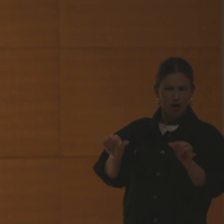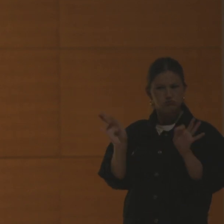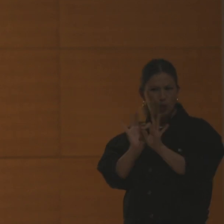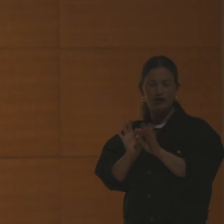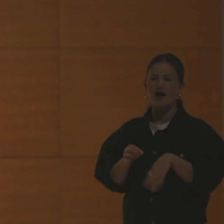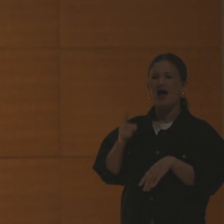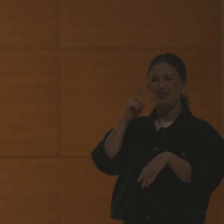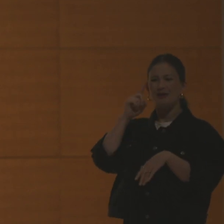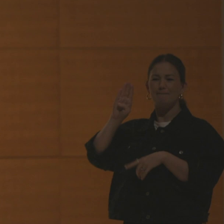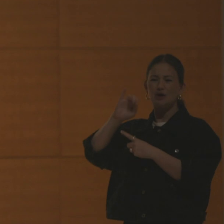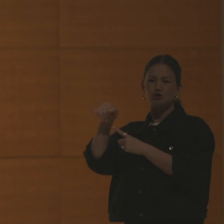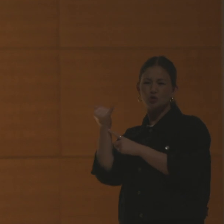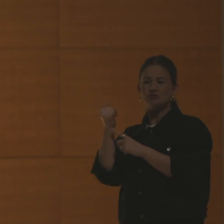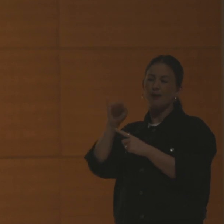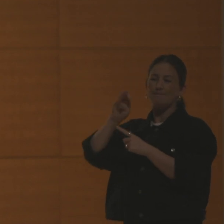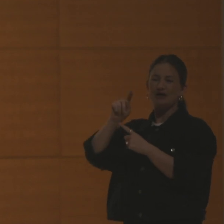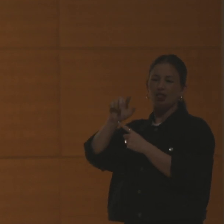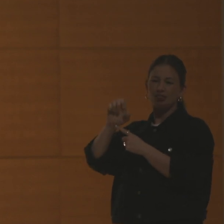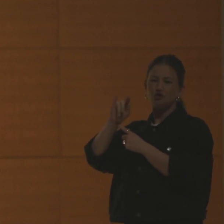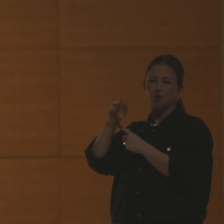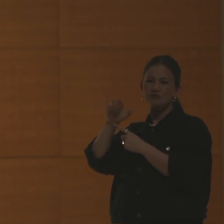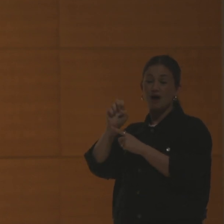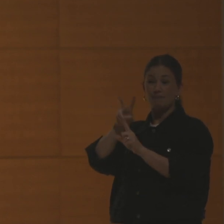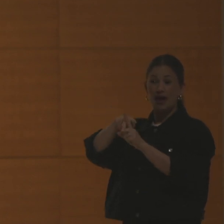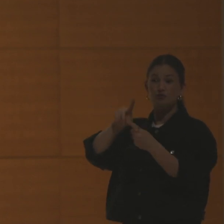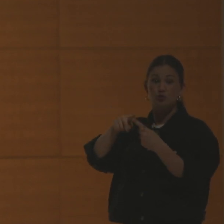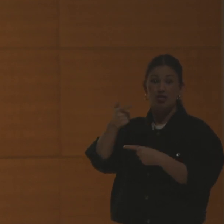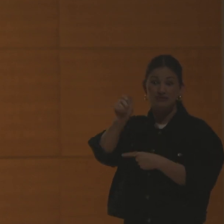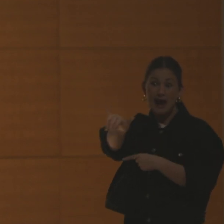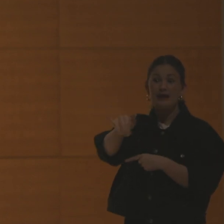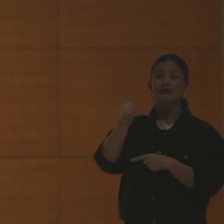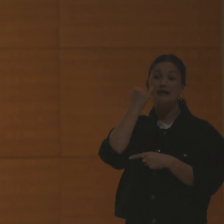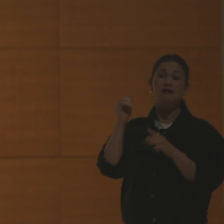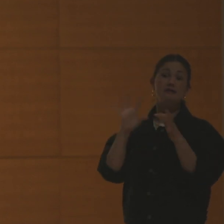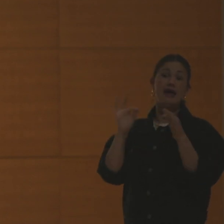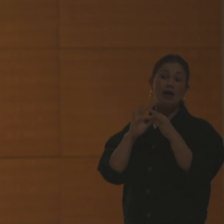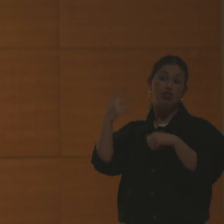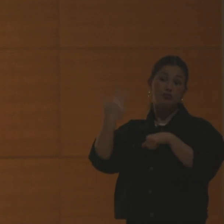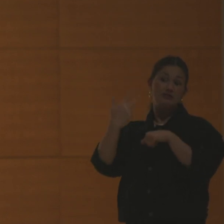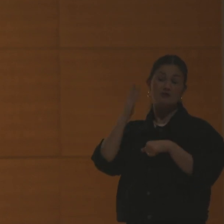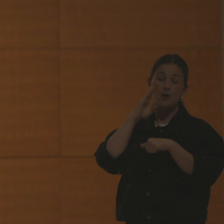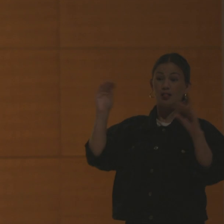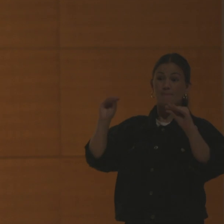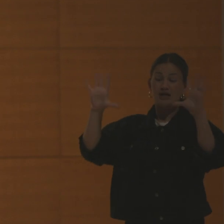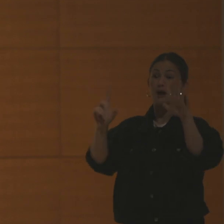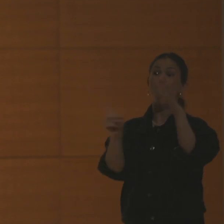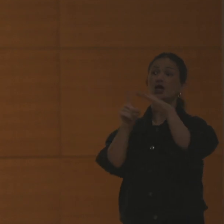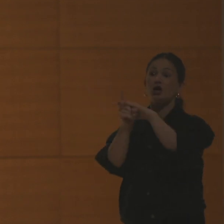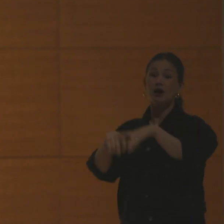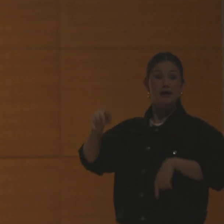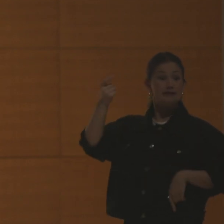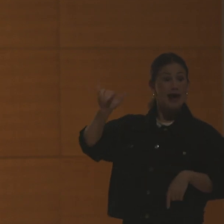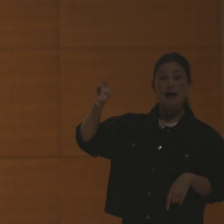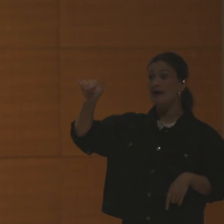rules apply to the gays. If you say it three times, they magically appear. So I want to just test it out. Gay, gay, gay.